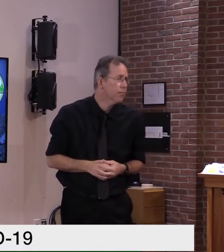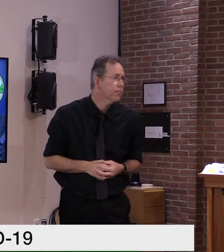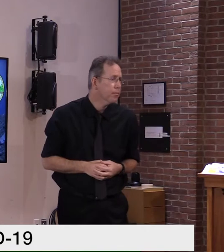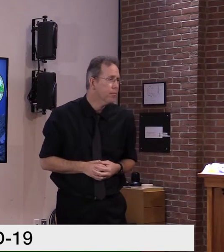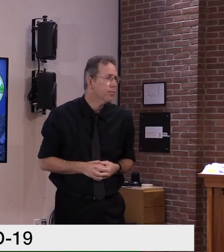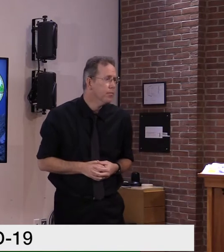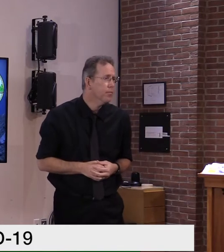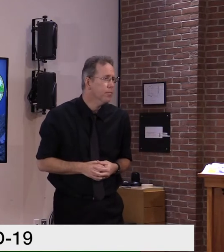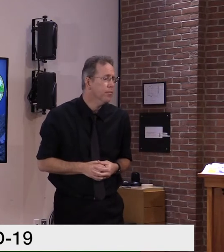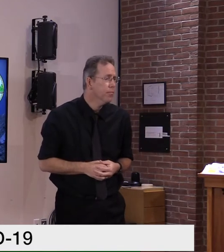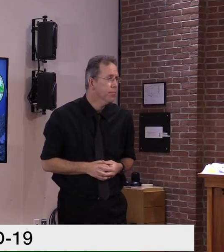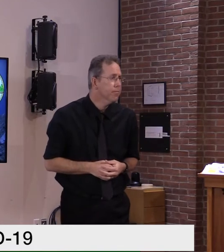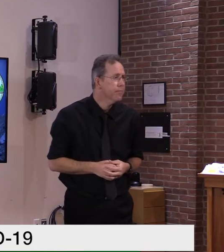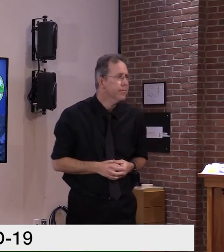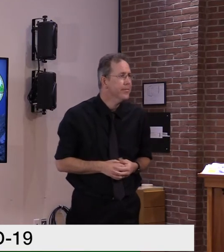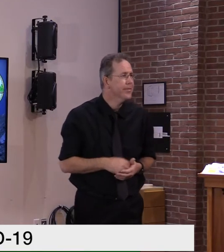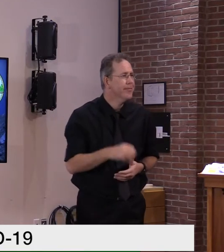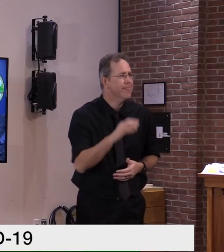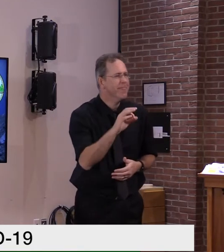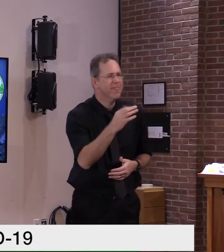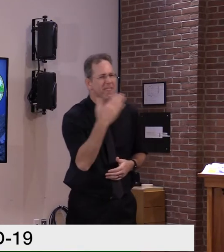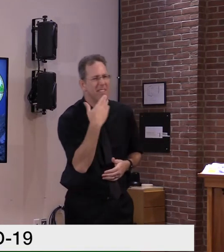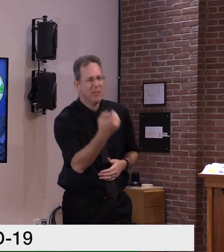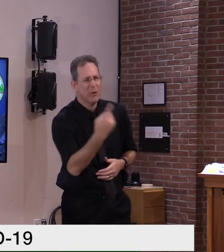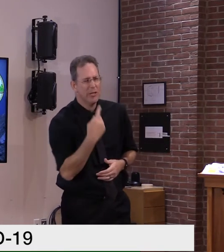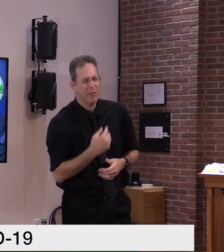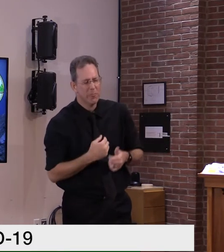Lisa, thank you for the question. We try to keep